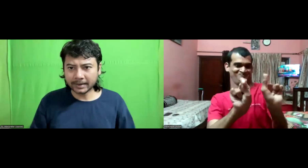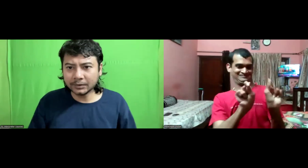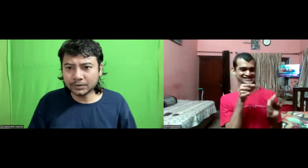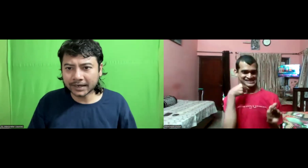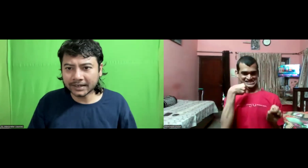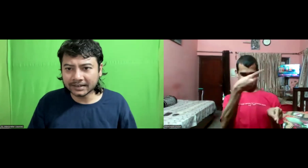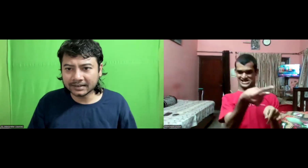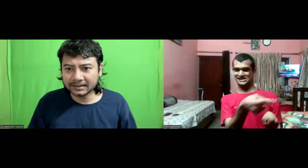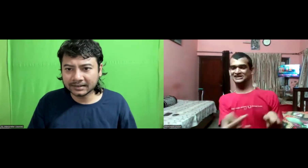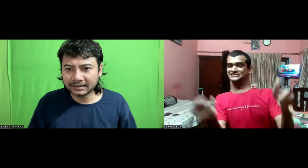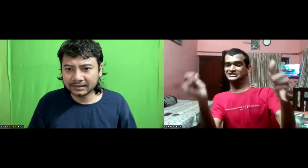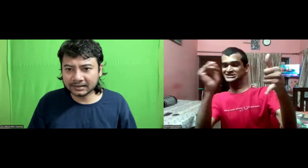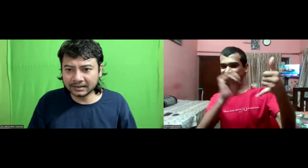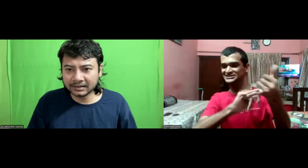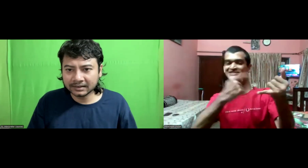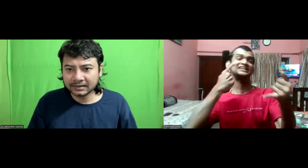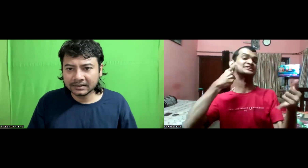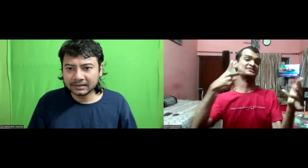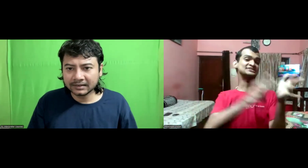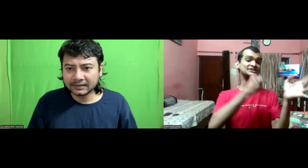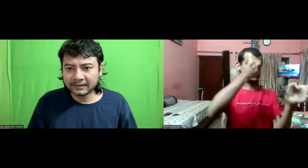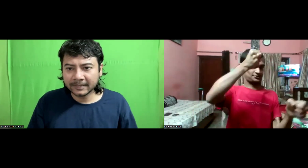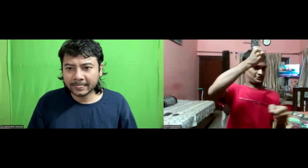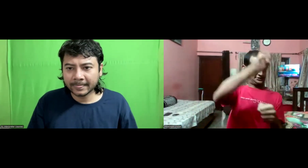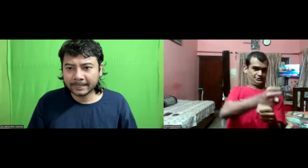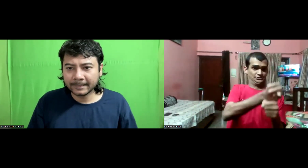No, I'm asking who signed it.